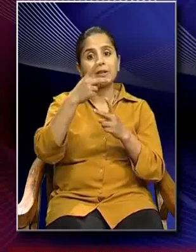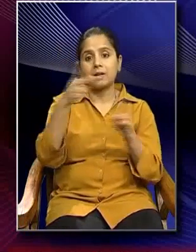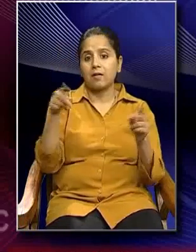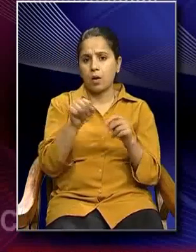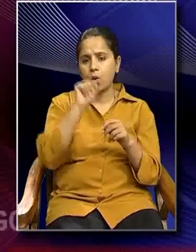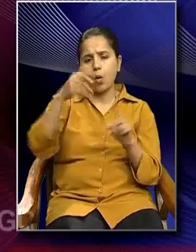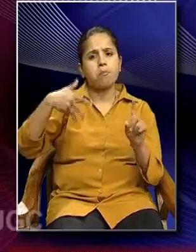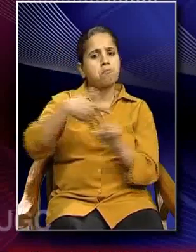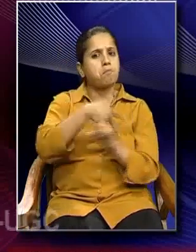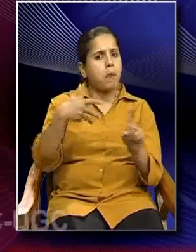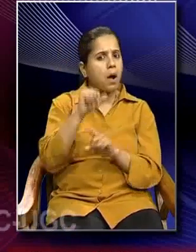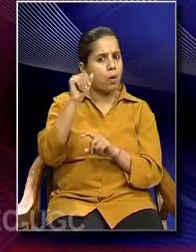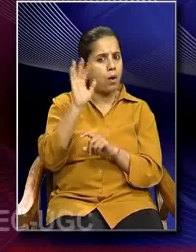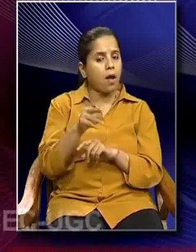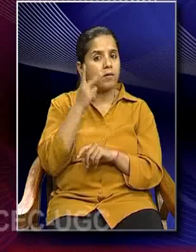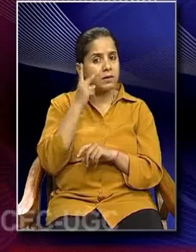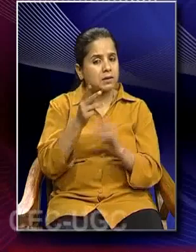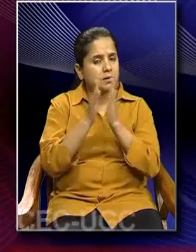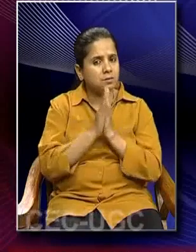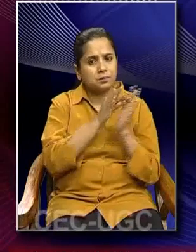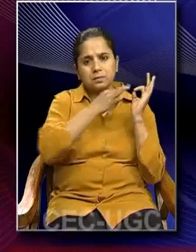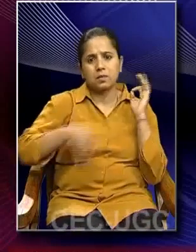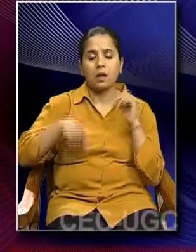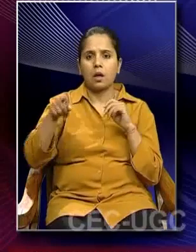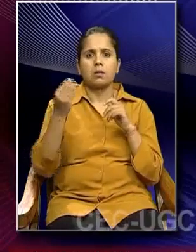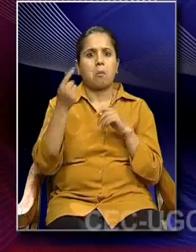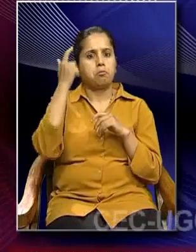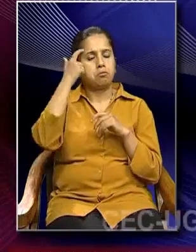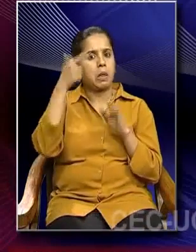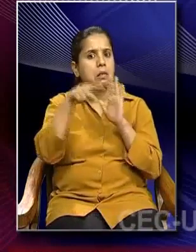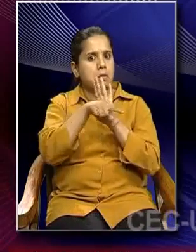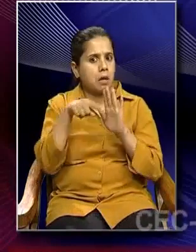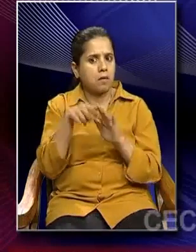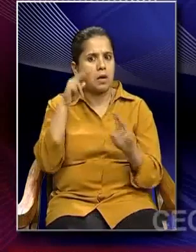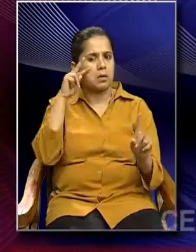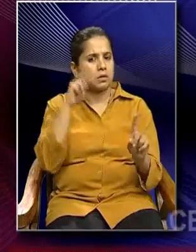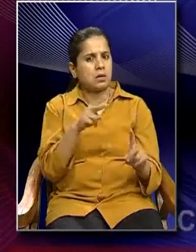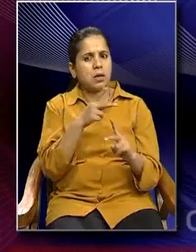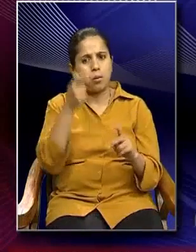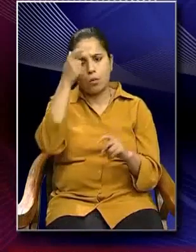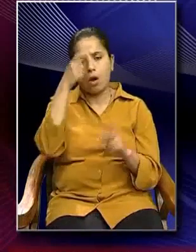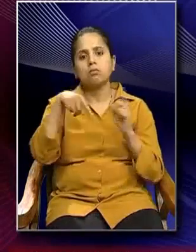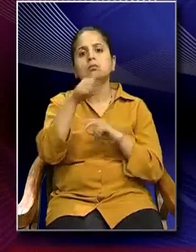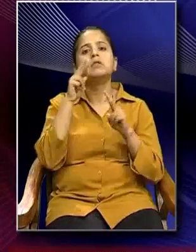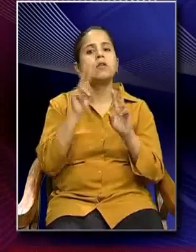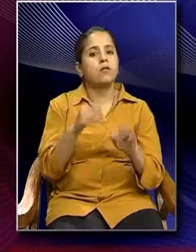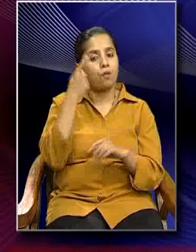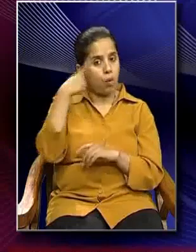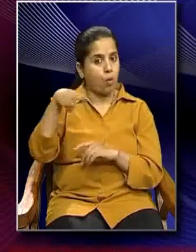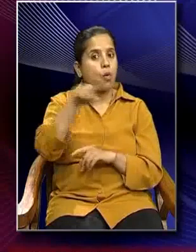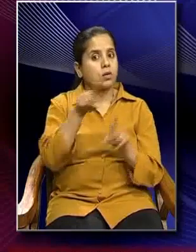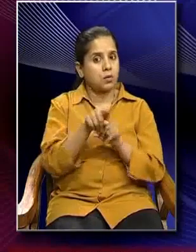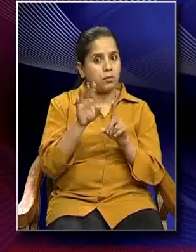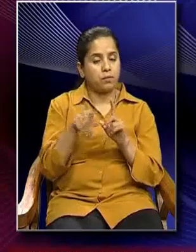ethnic backgrounds are actually tabooed or viewed as sort of problem for them. I mean,